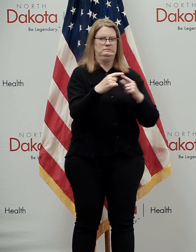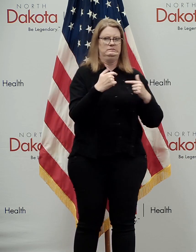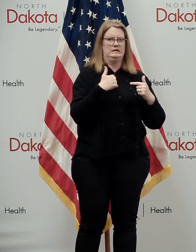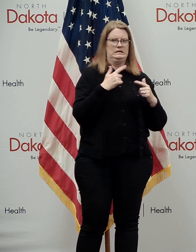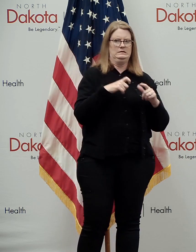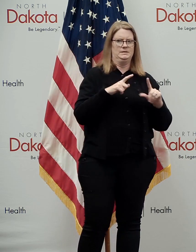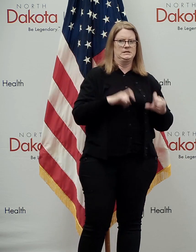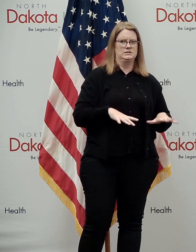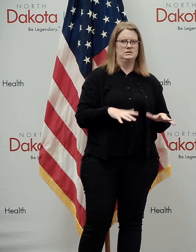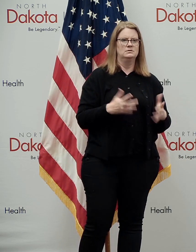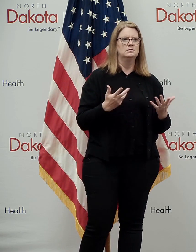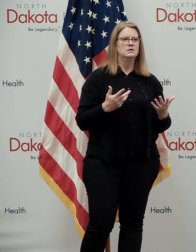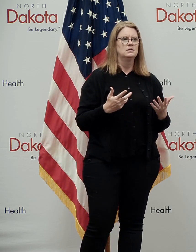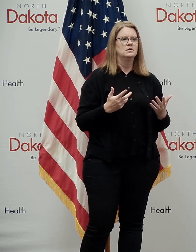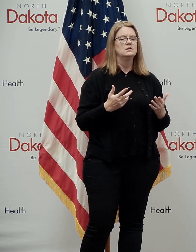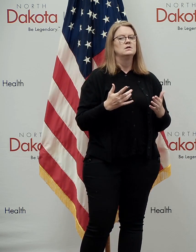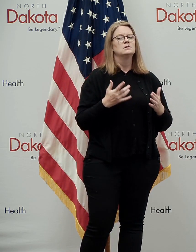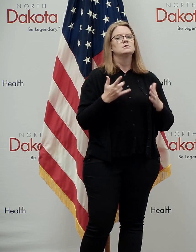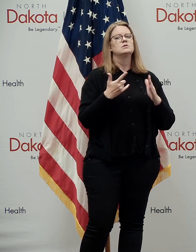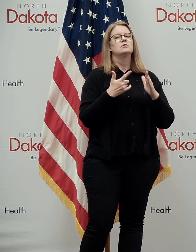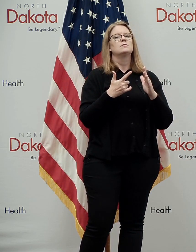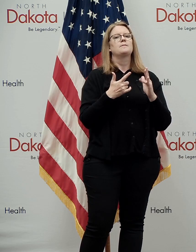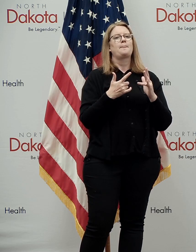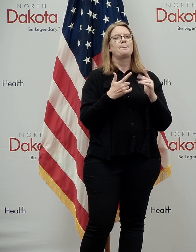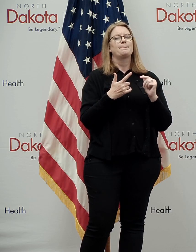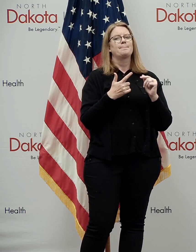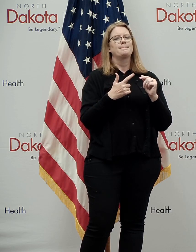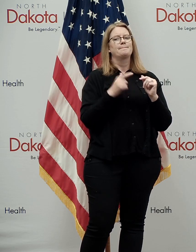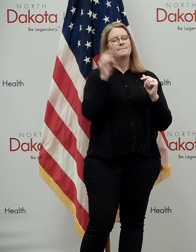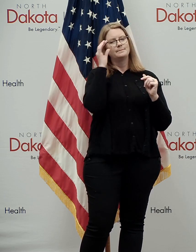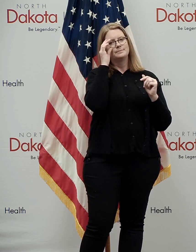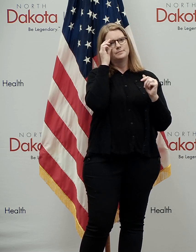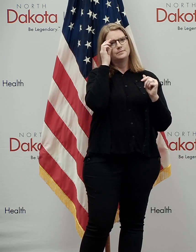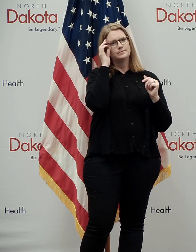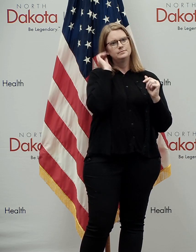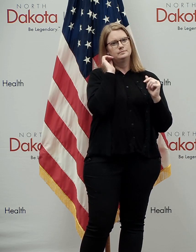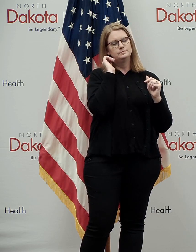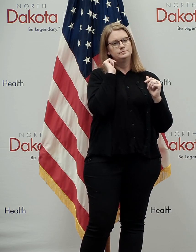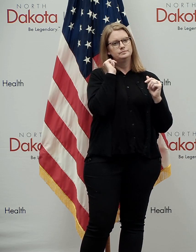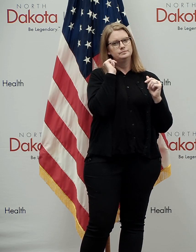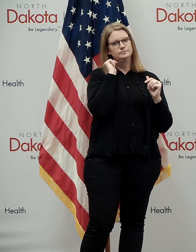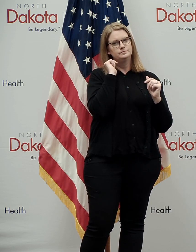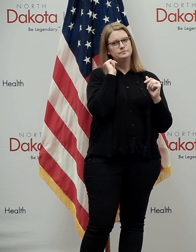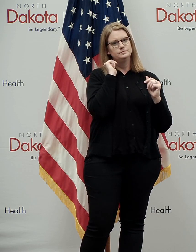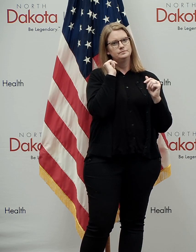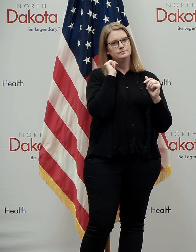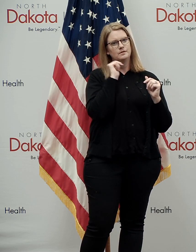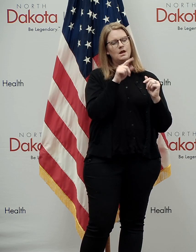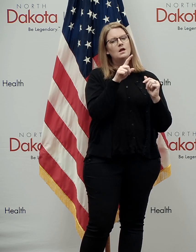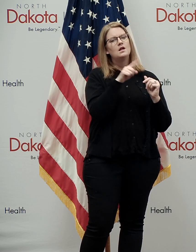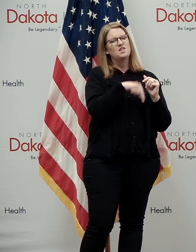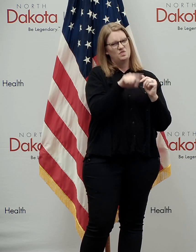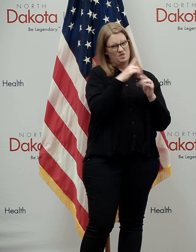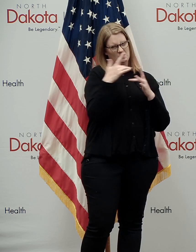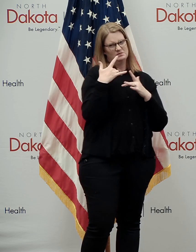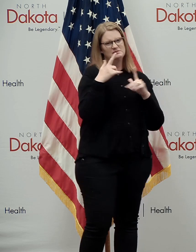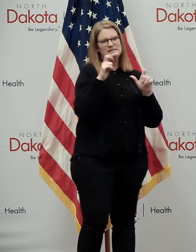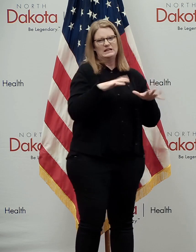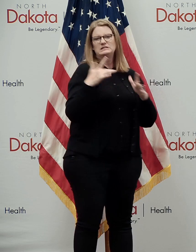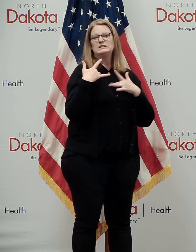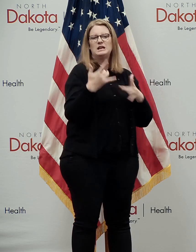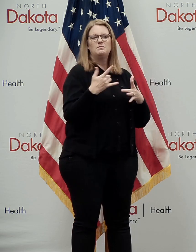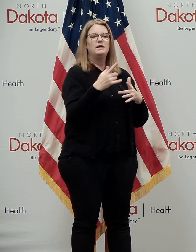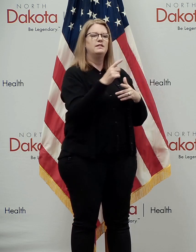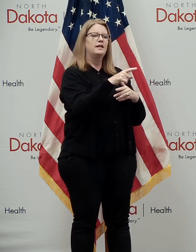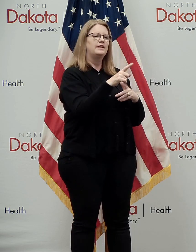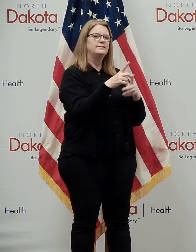think on the demand-driven side, because those are the tests that are more likely delivered in a healthcare setting. Someone comes in, they come to an